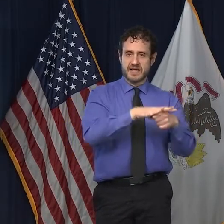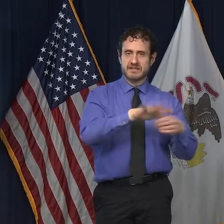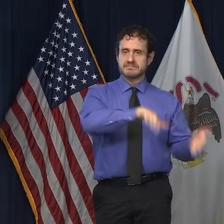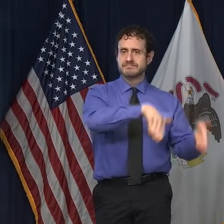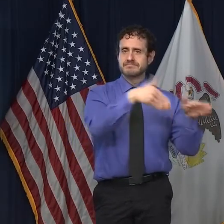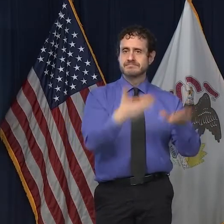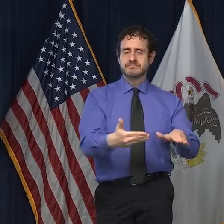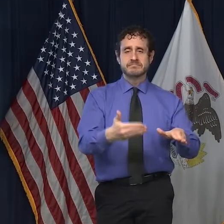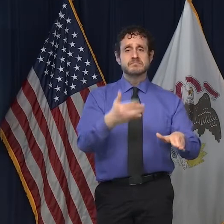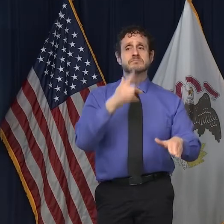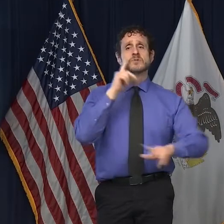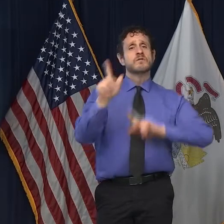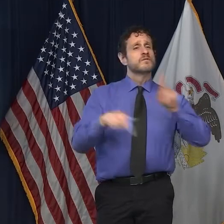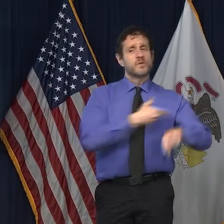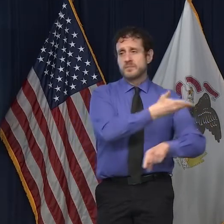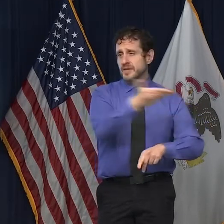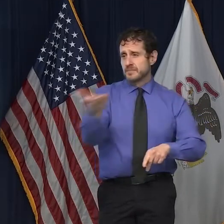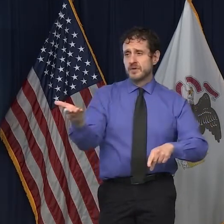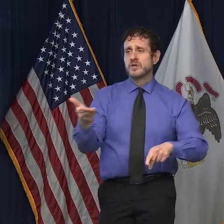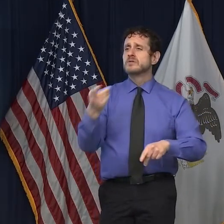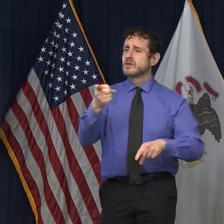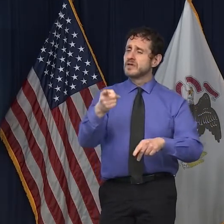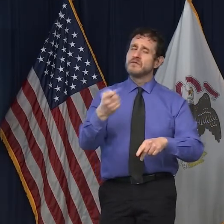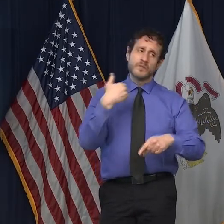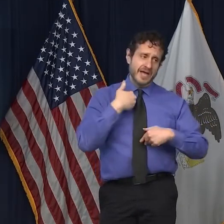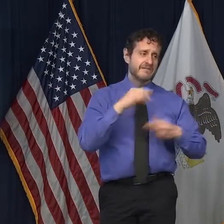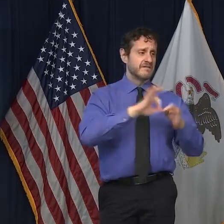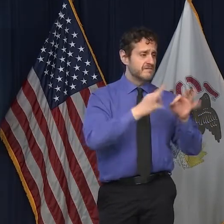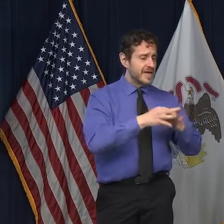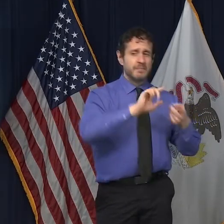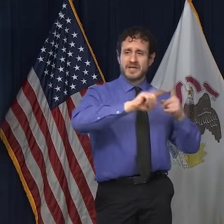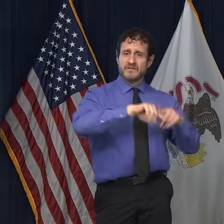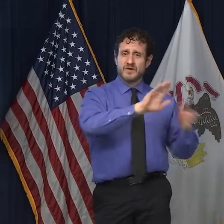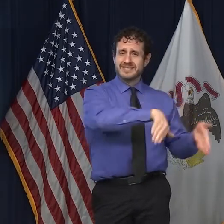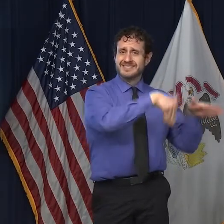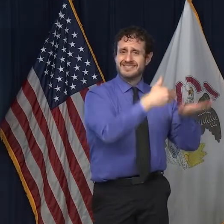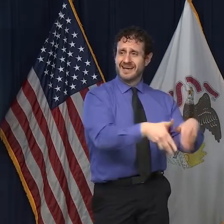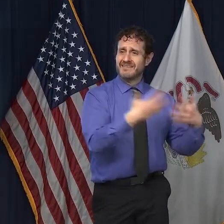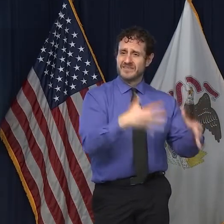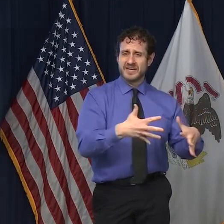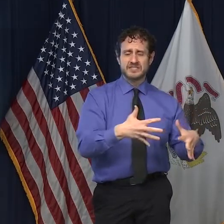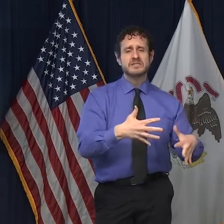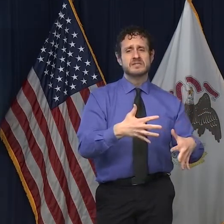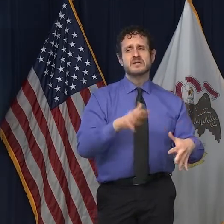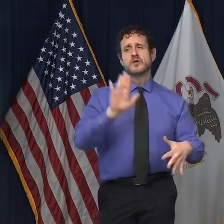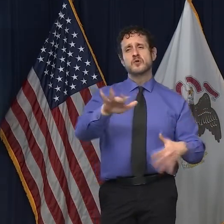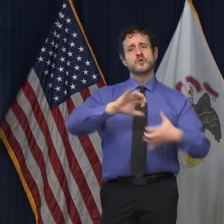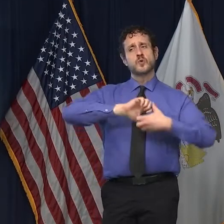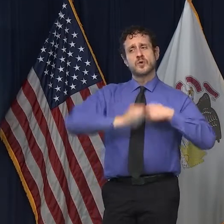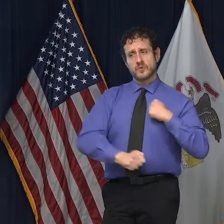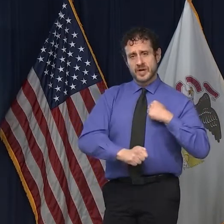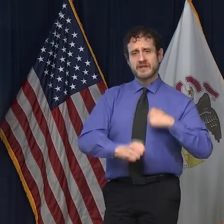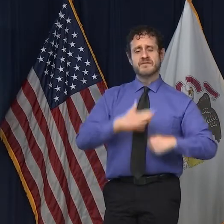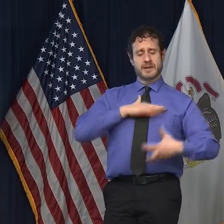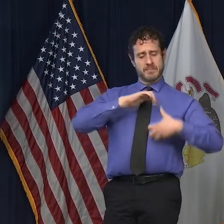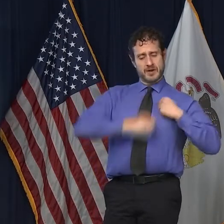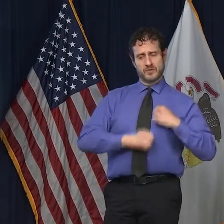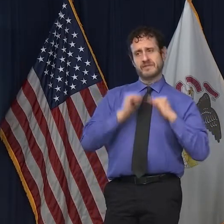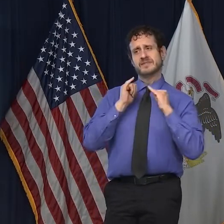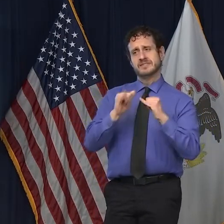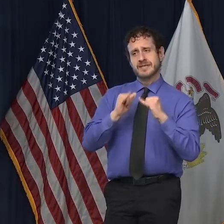To all those who have lost someone they loved, I grieve with you for the time that was stolen from